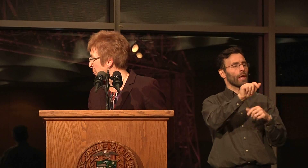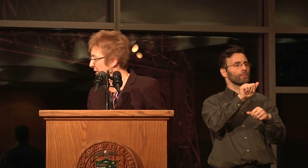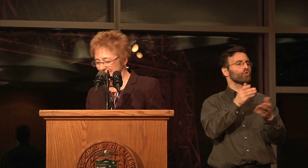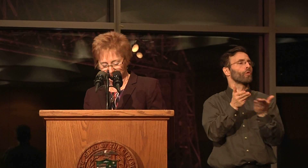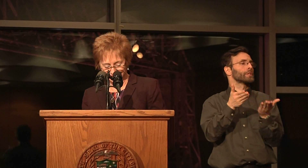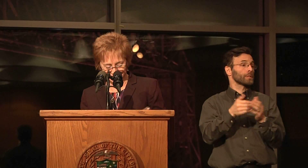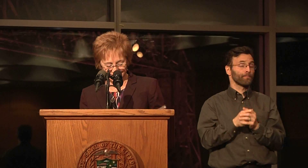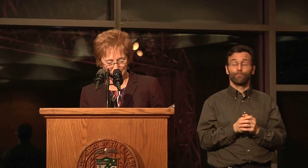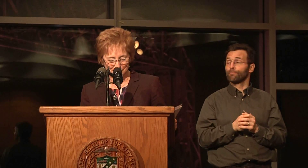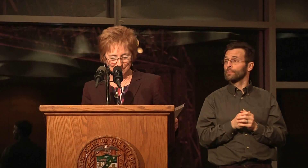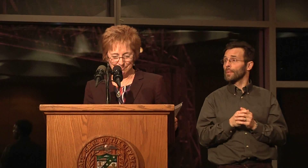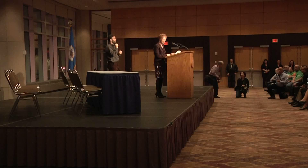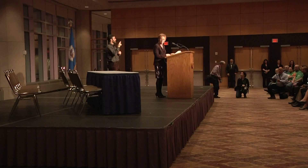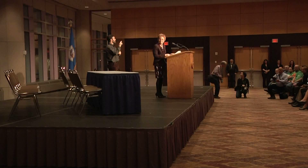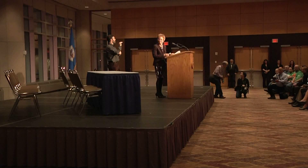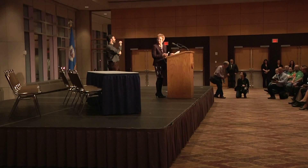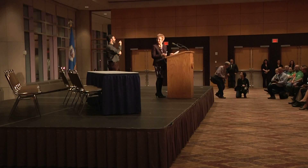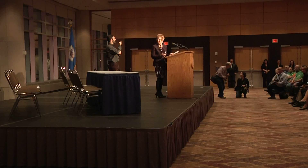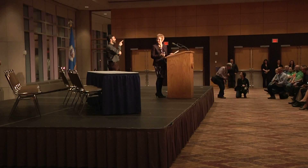Mr. Montgomery?